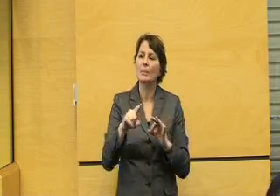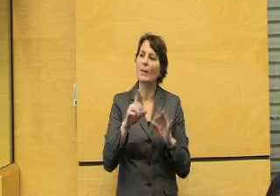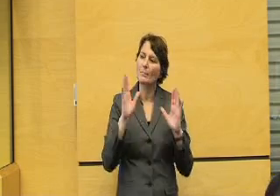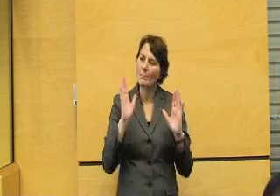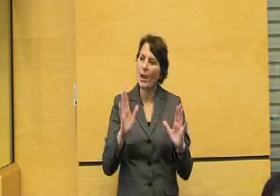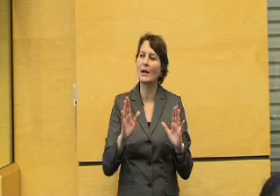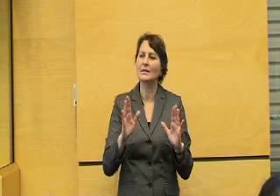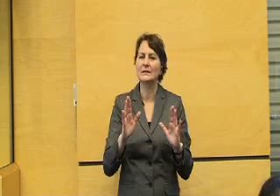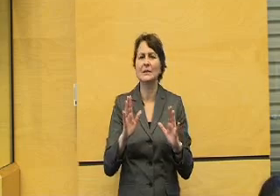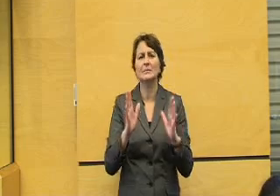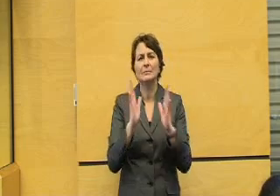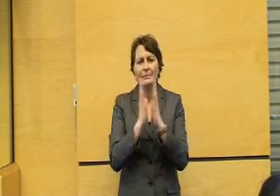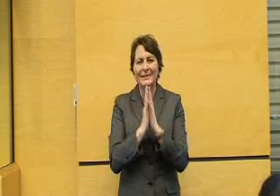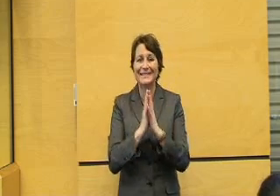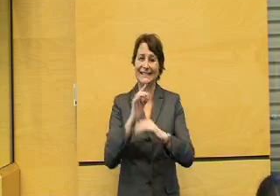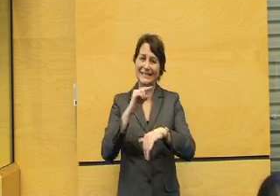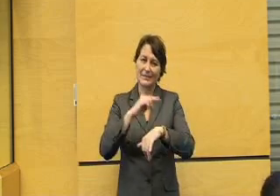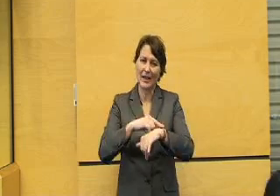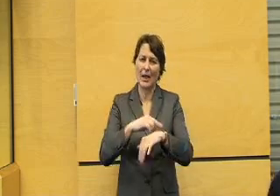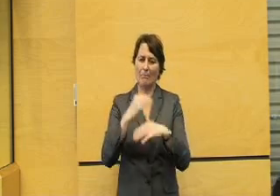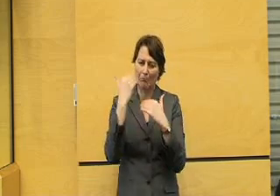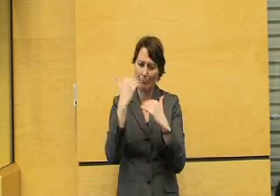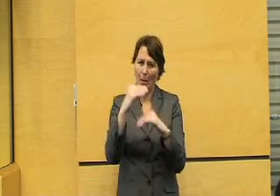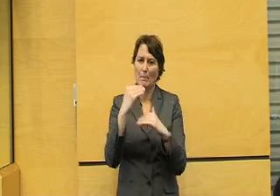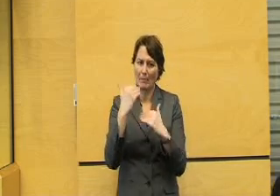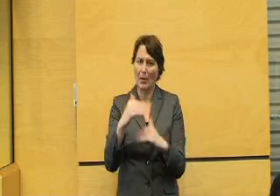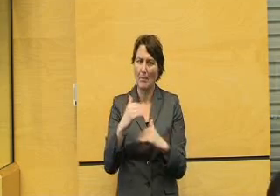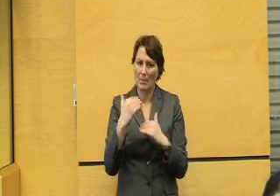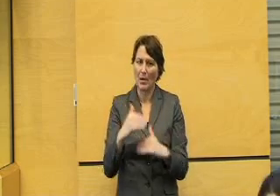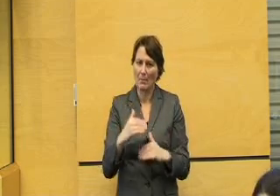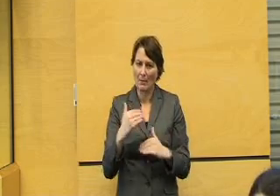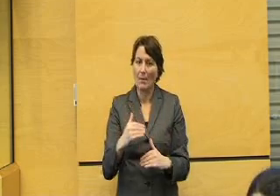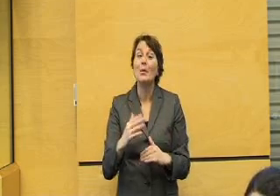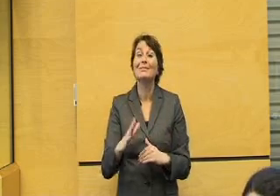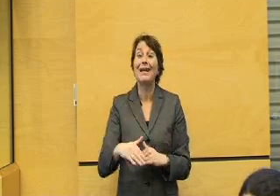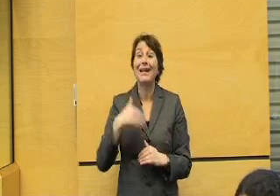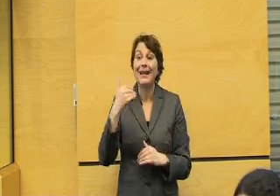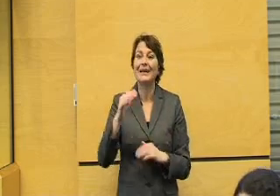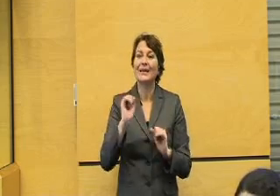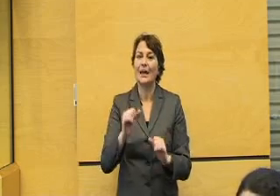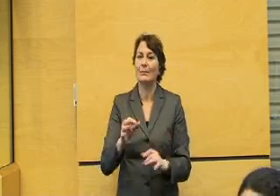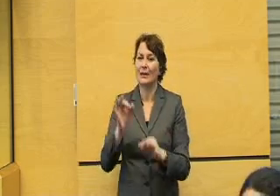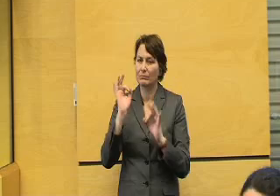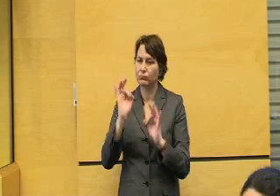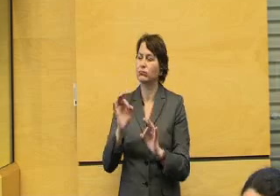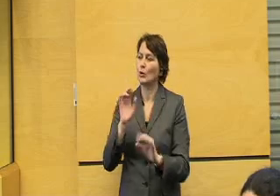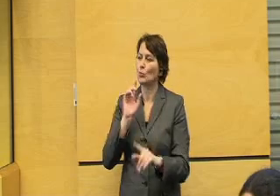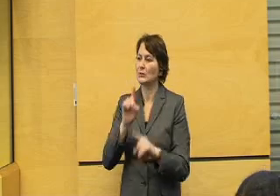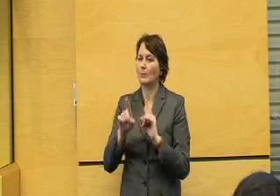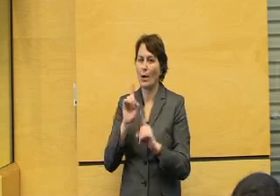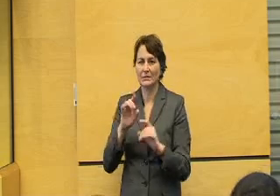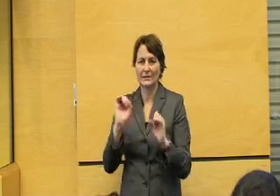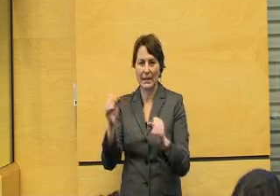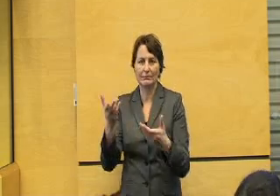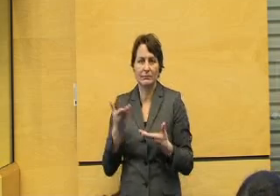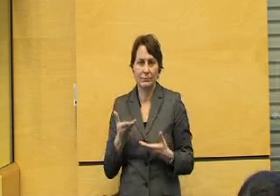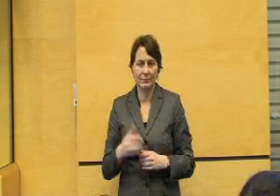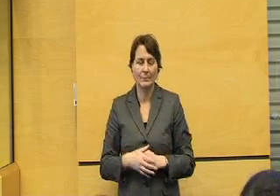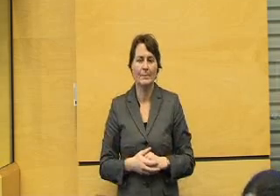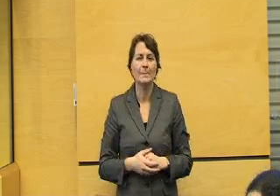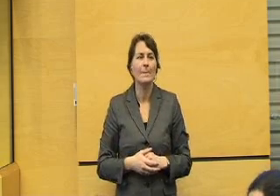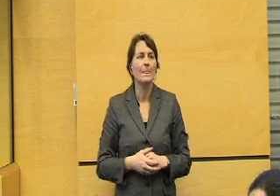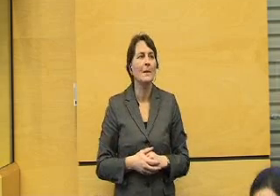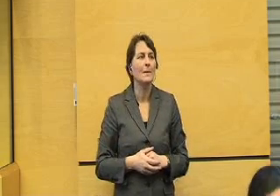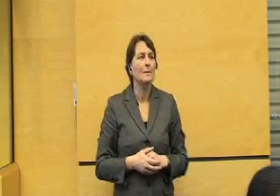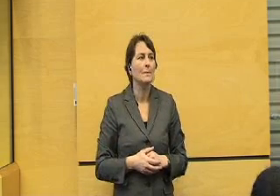to stick to our time limits so that we can gain the appropriate responses from the delegation. I'd ask the remaining